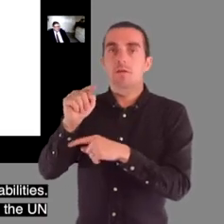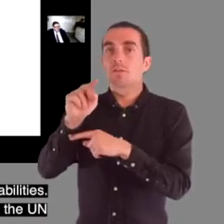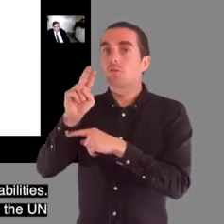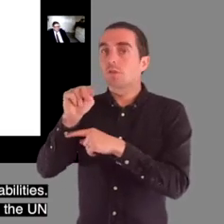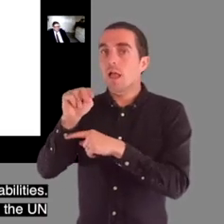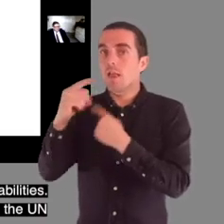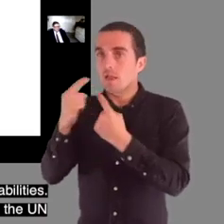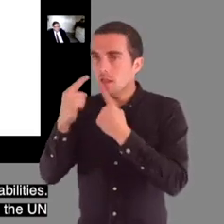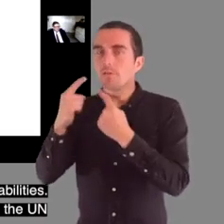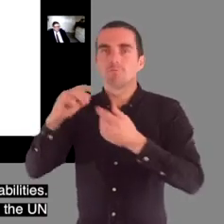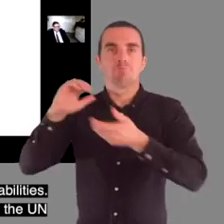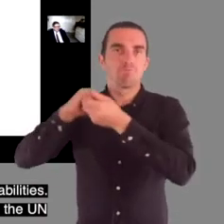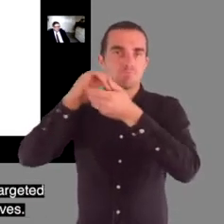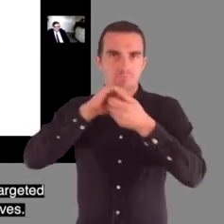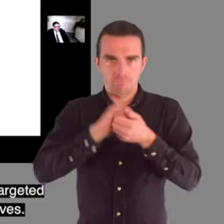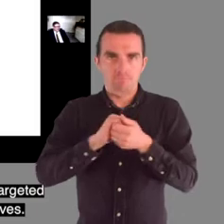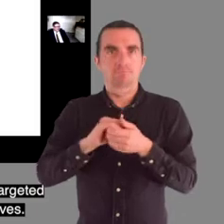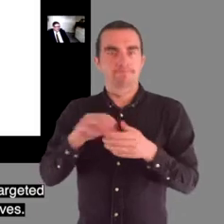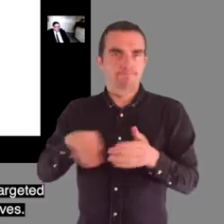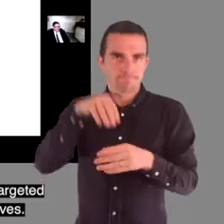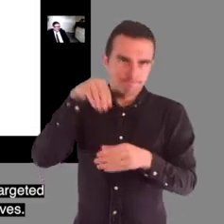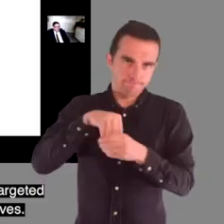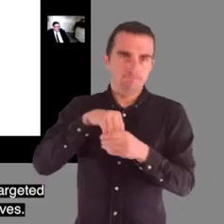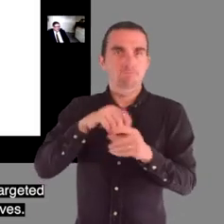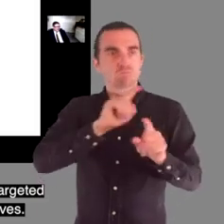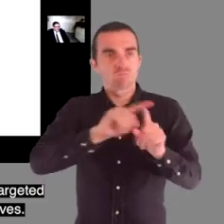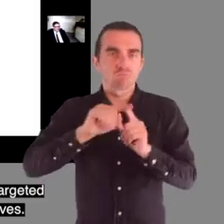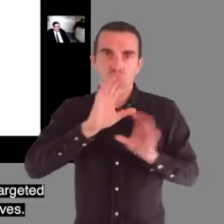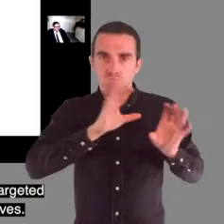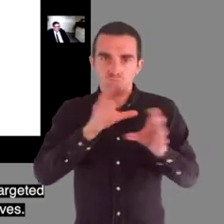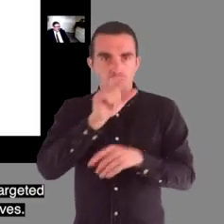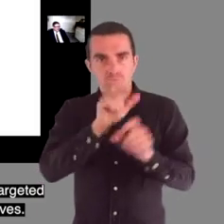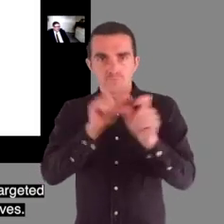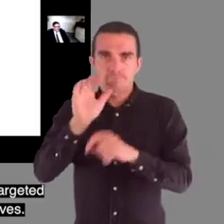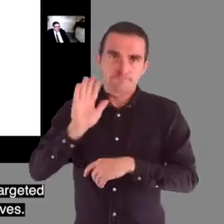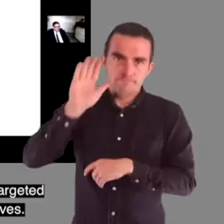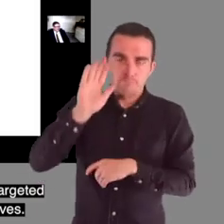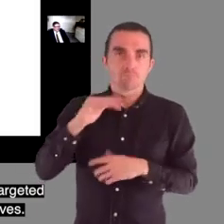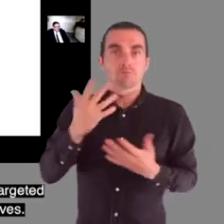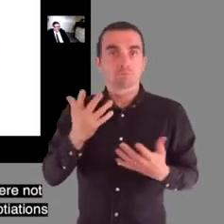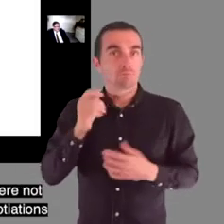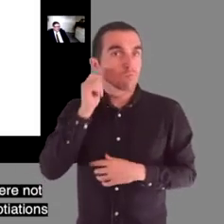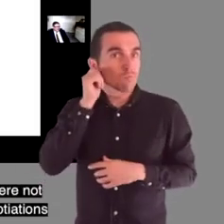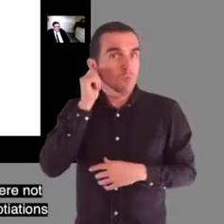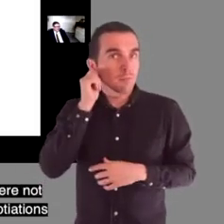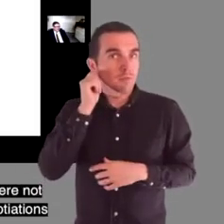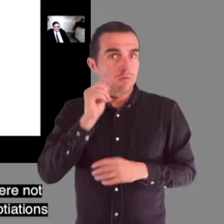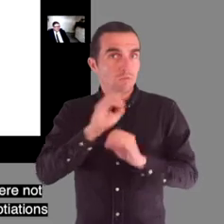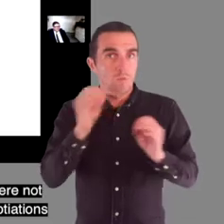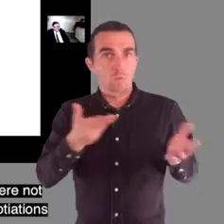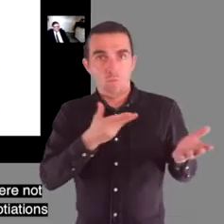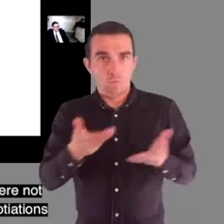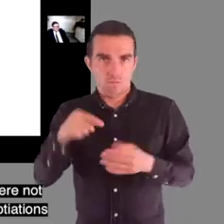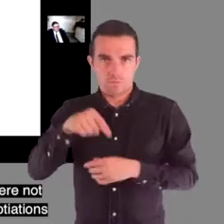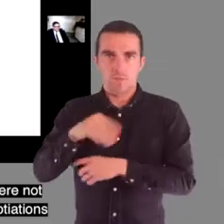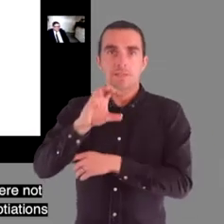CRPD was negotiated, the UN treaty had never included the targeted stakeholders as representatives. That's not to say